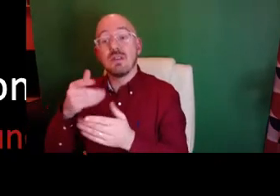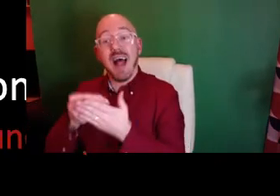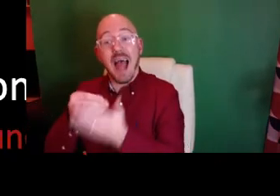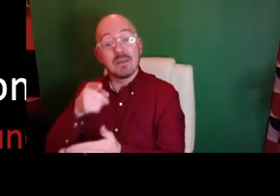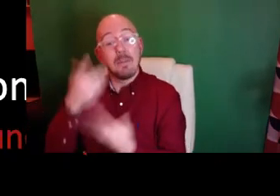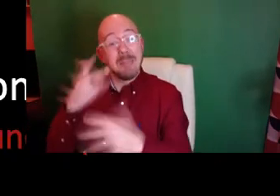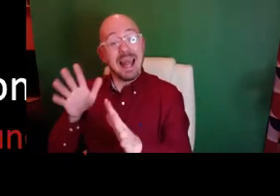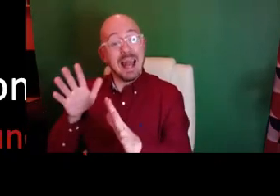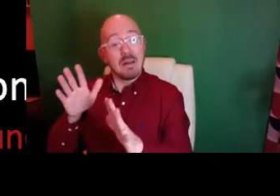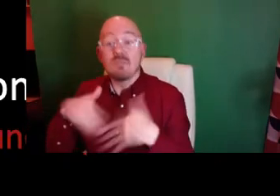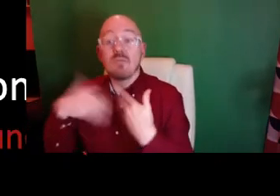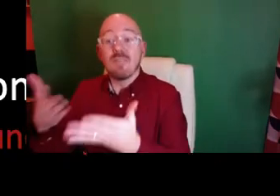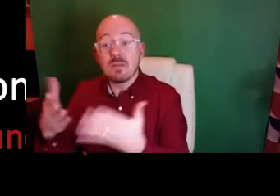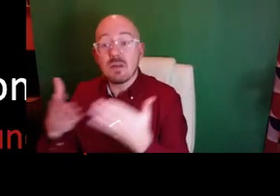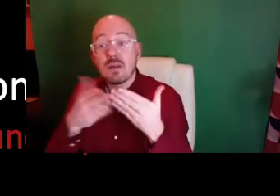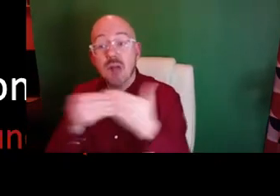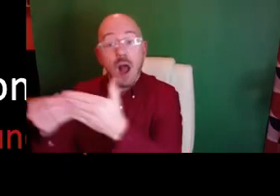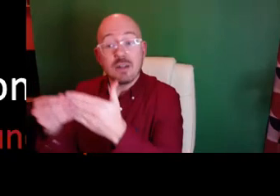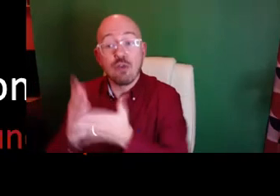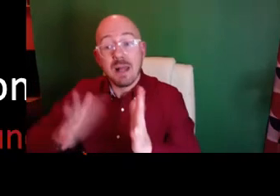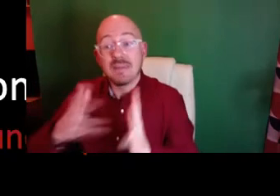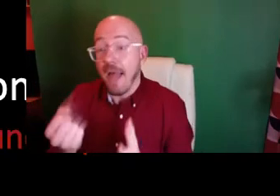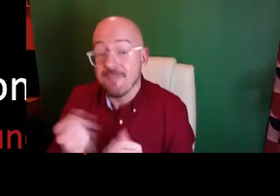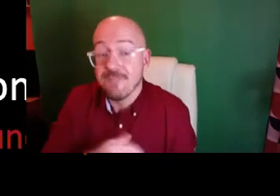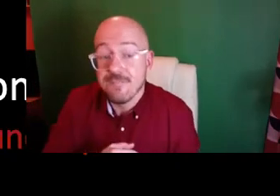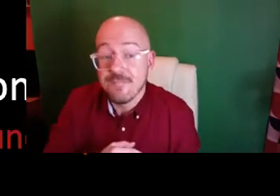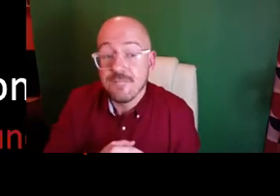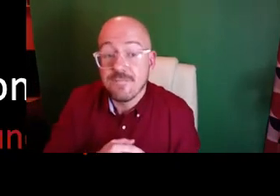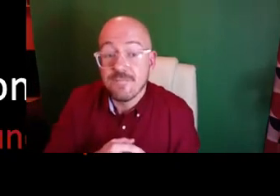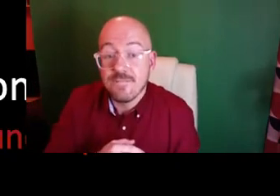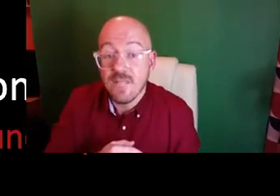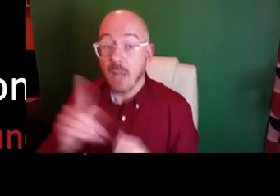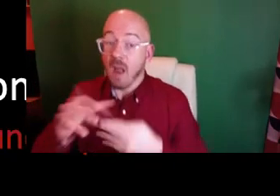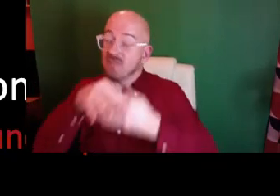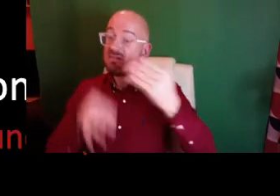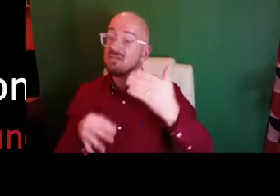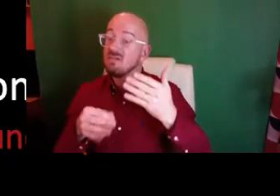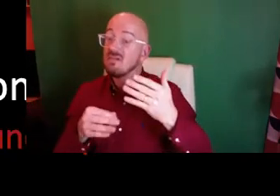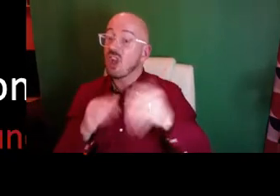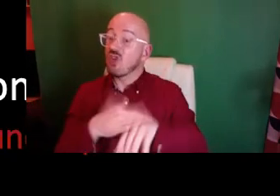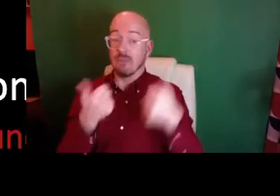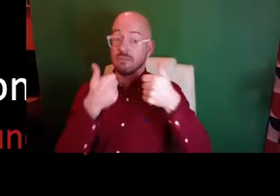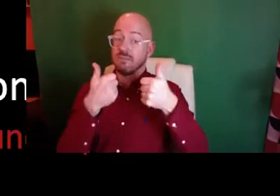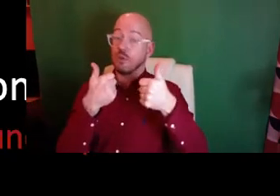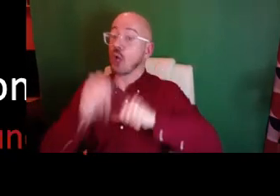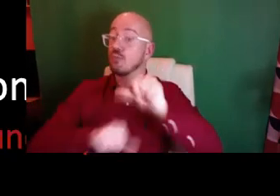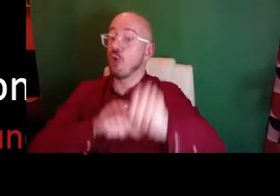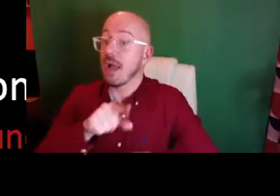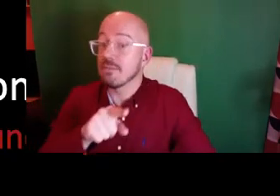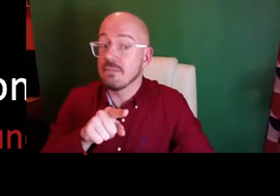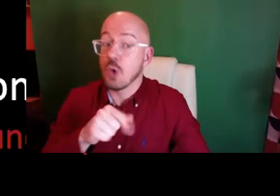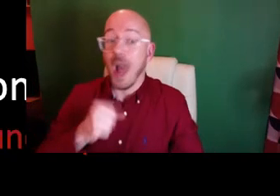have removed barriers for BSL users to become registered teachers, and we've also seen guidance provided by